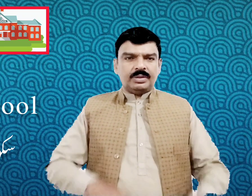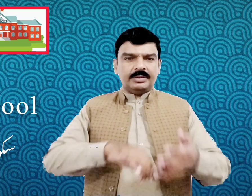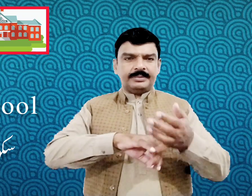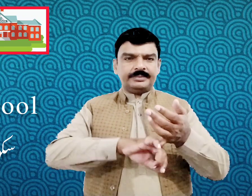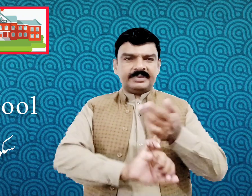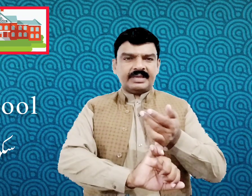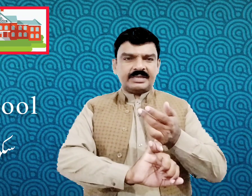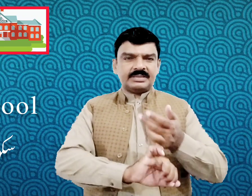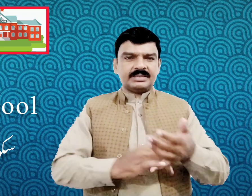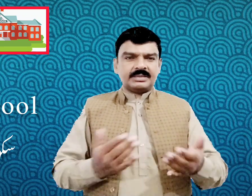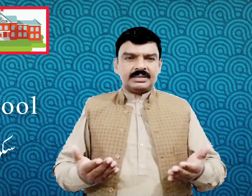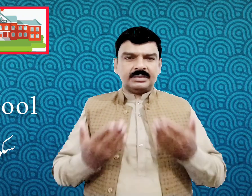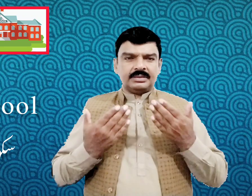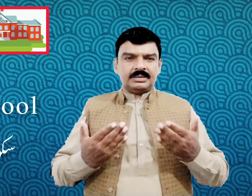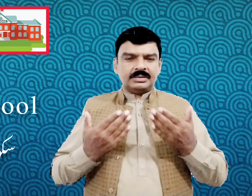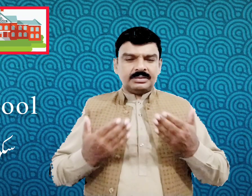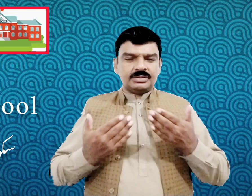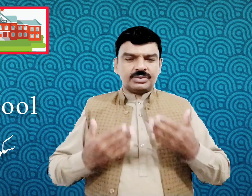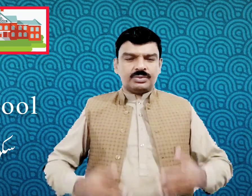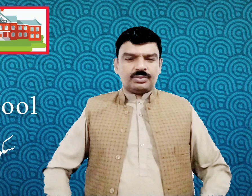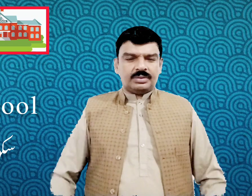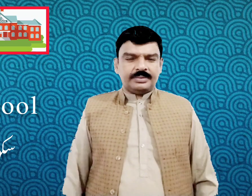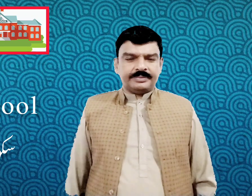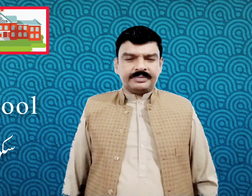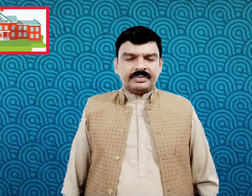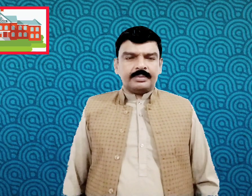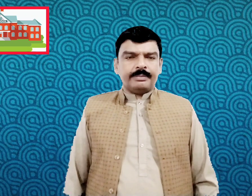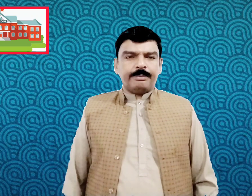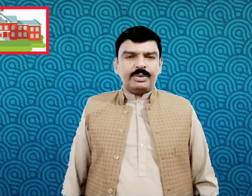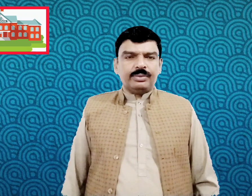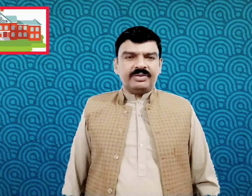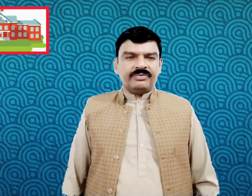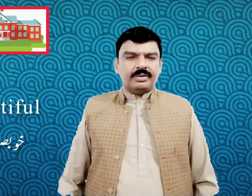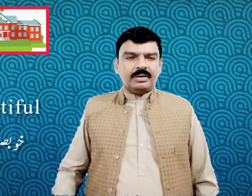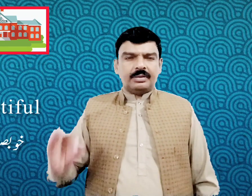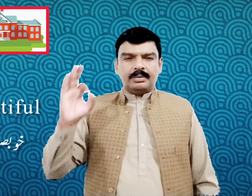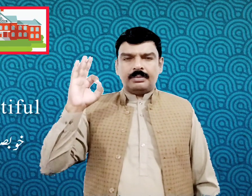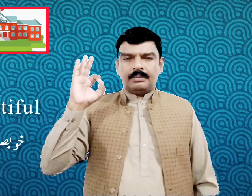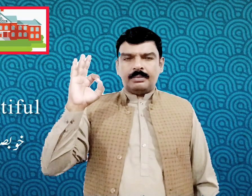school, S, school, beautiful,